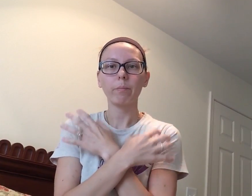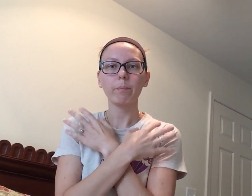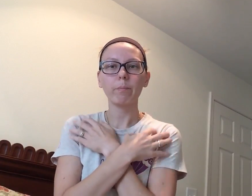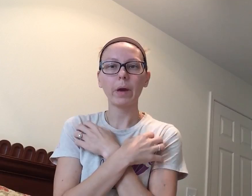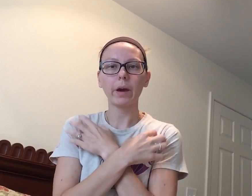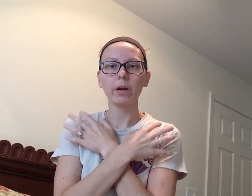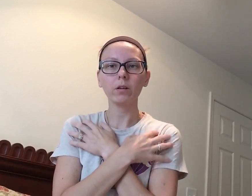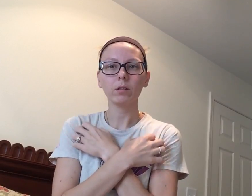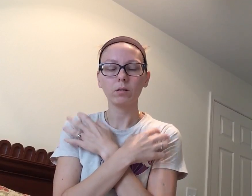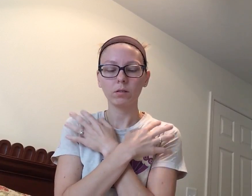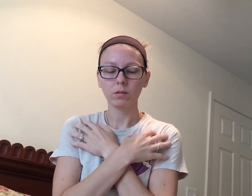bear,